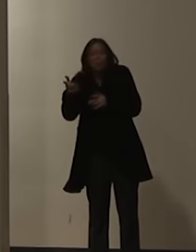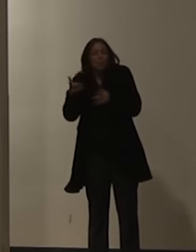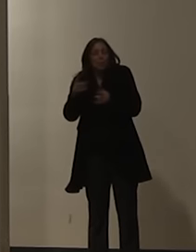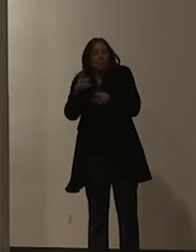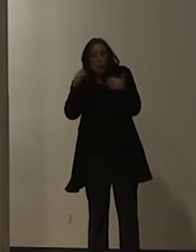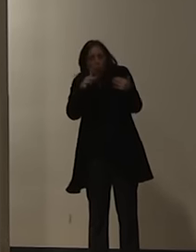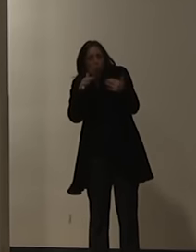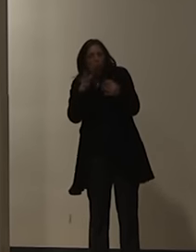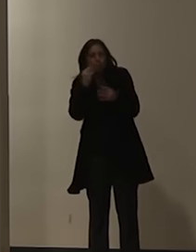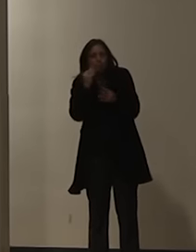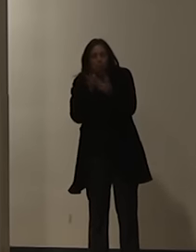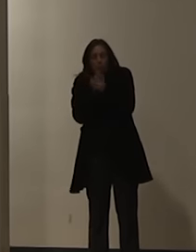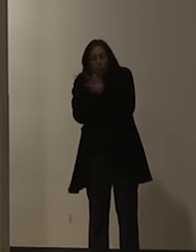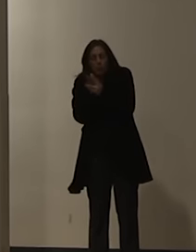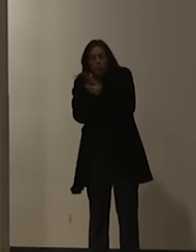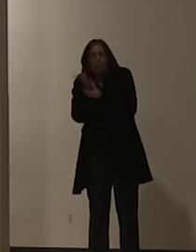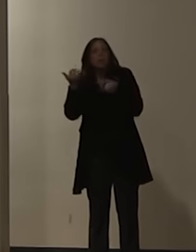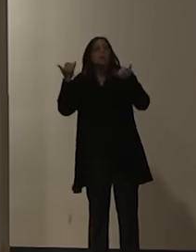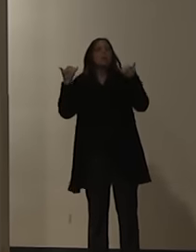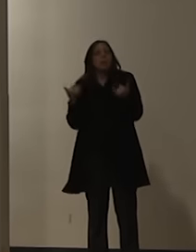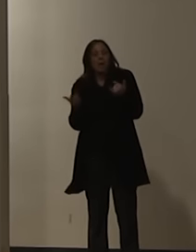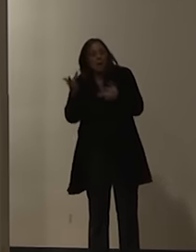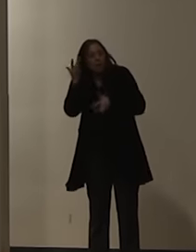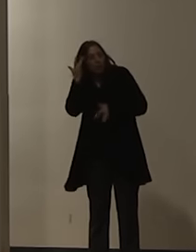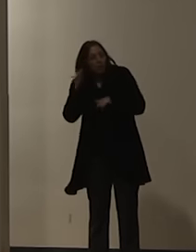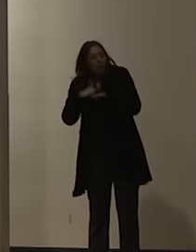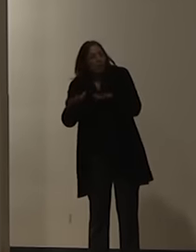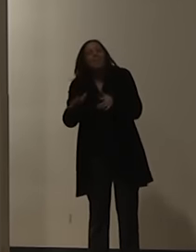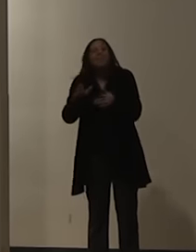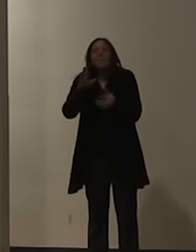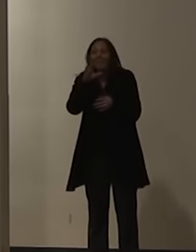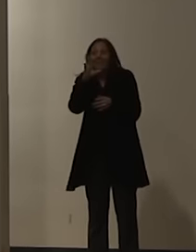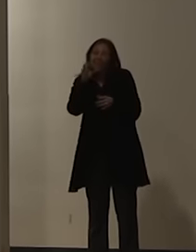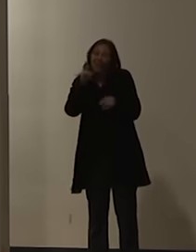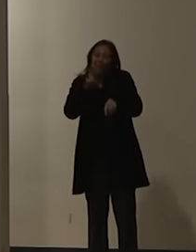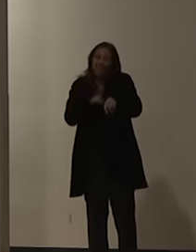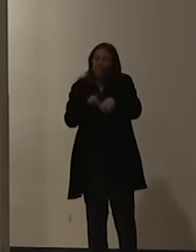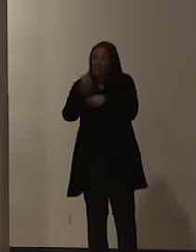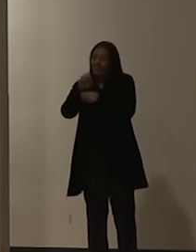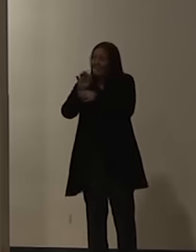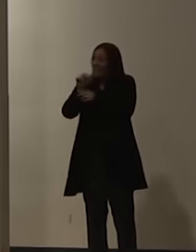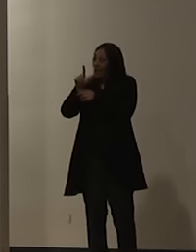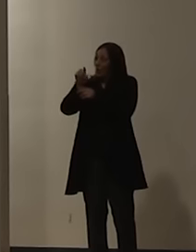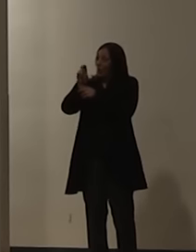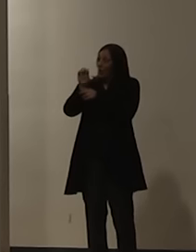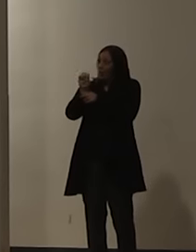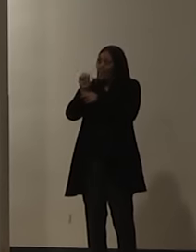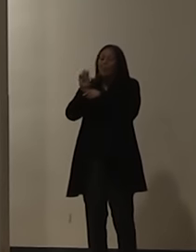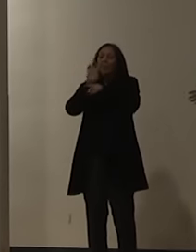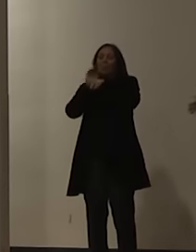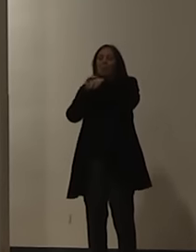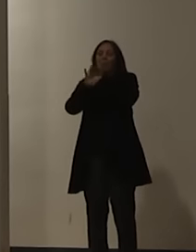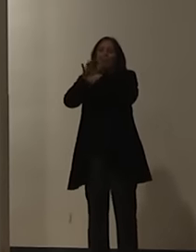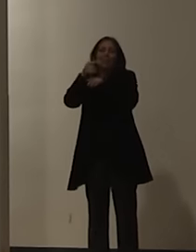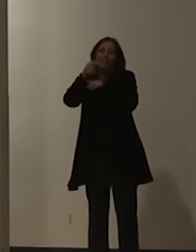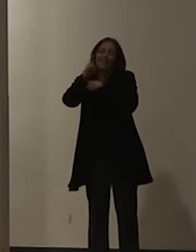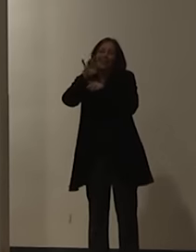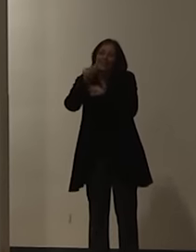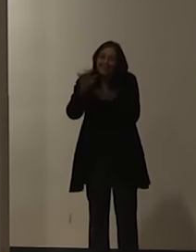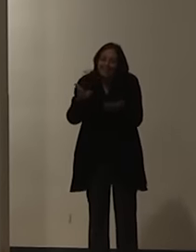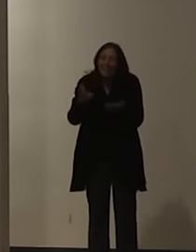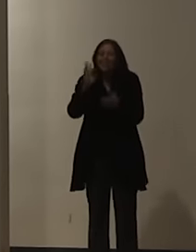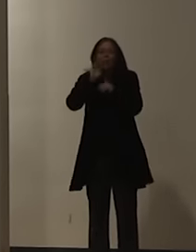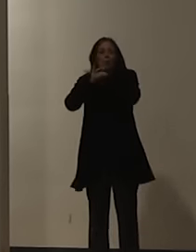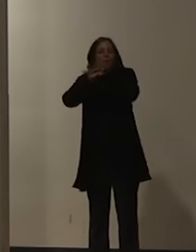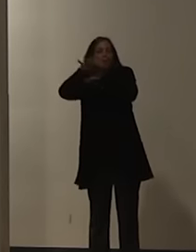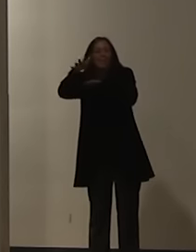Guinea, Guinea had a little civil war too, right? This is a regional war that was global. It reached all over the world.